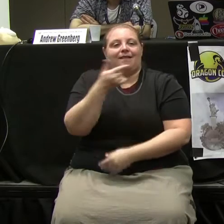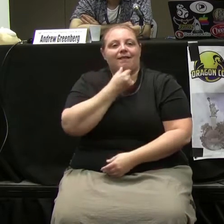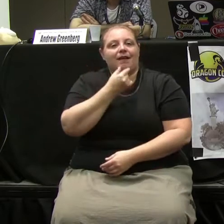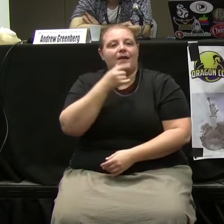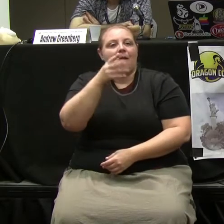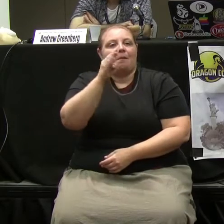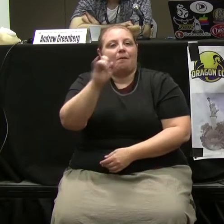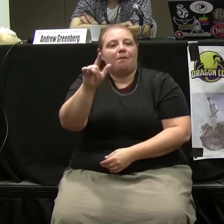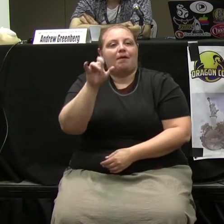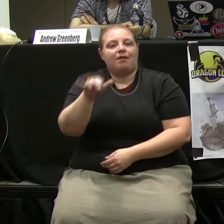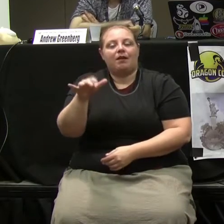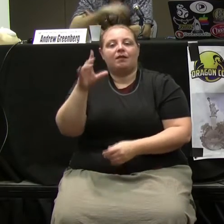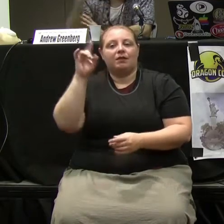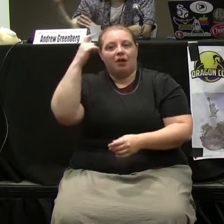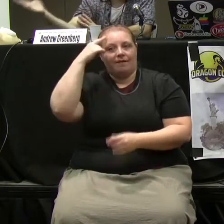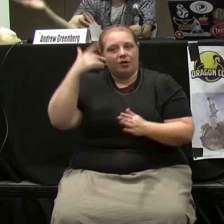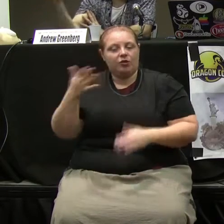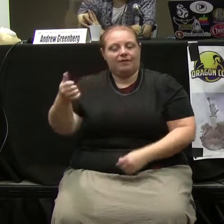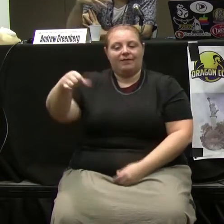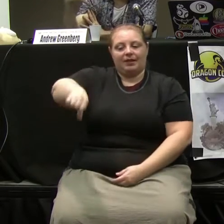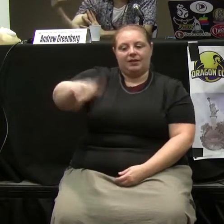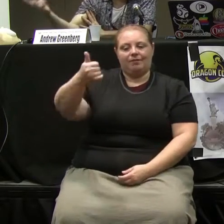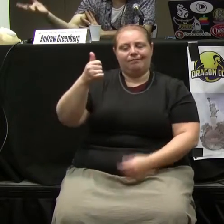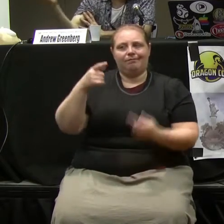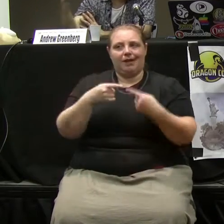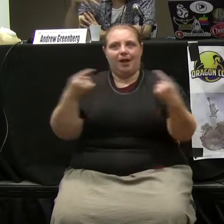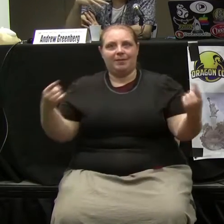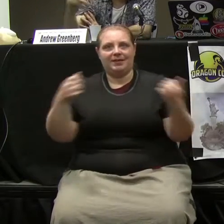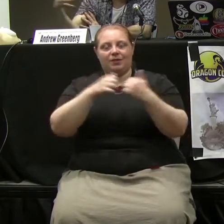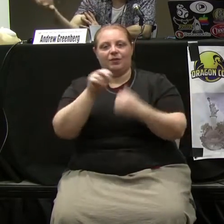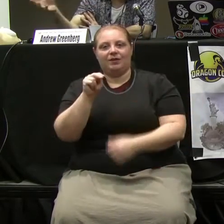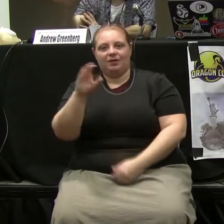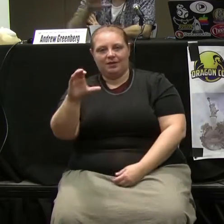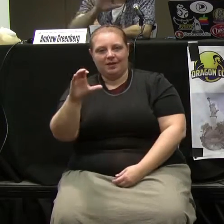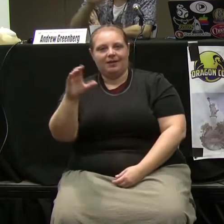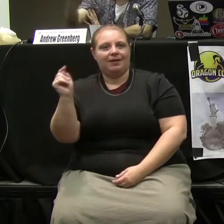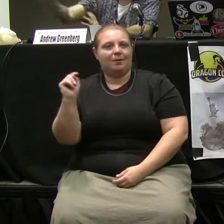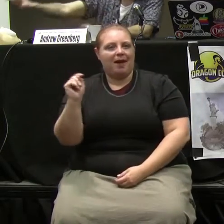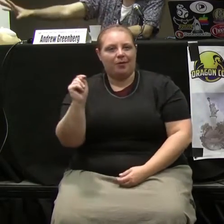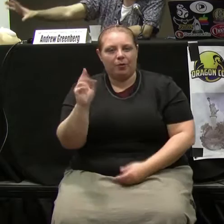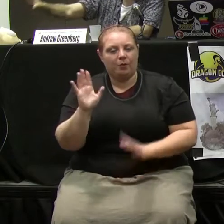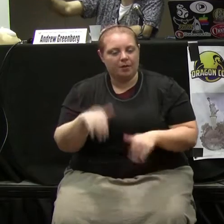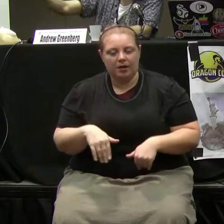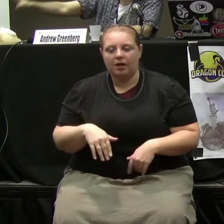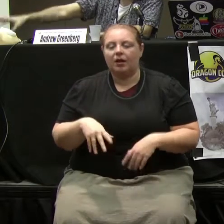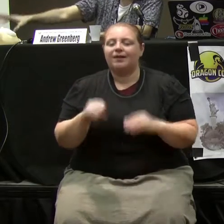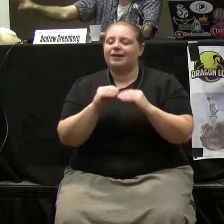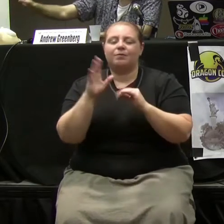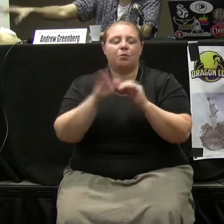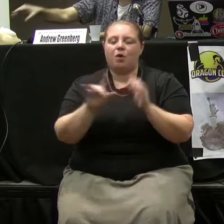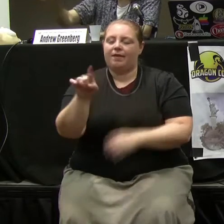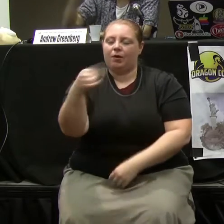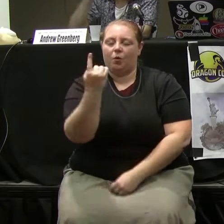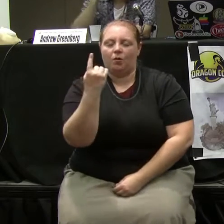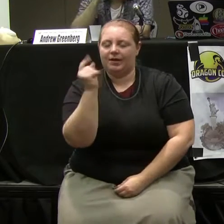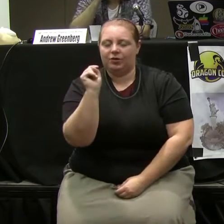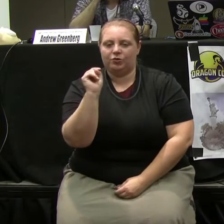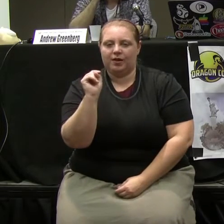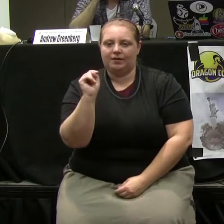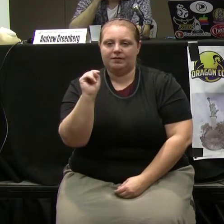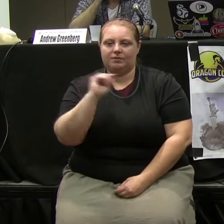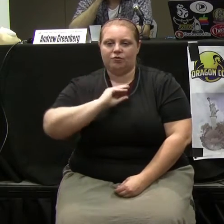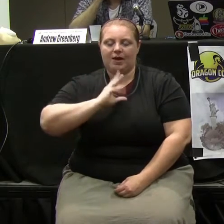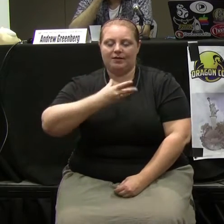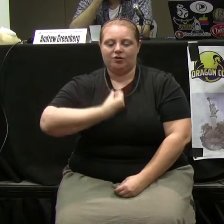governor vetoed it. In contrast, what happened in North Carolina with the transgender bathroom bill. And that's much more than just transgender bathrooms. There's a lot in the North Carolina